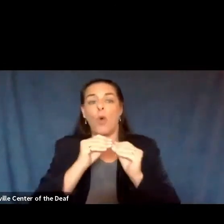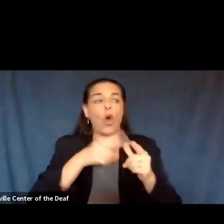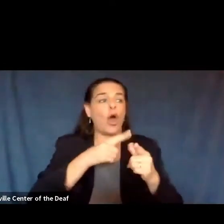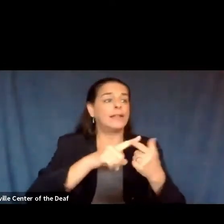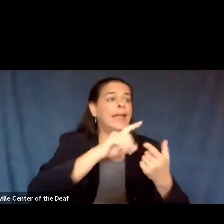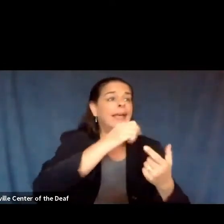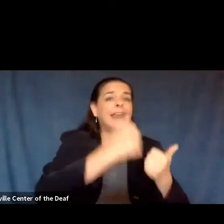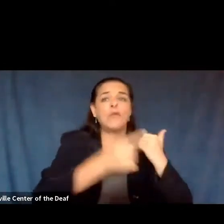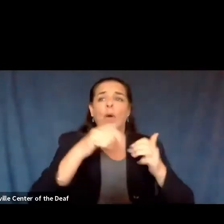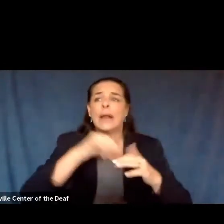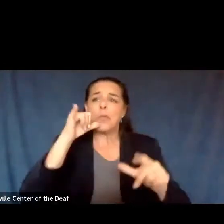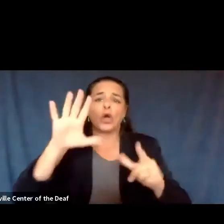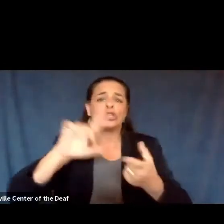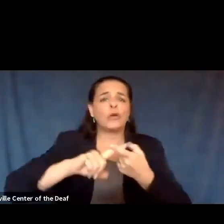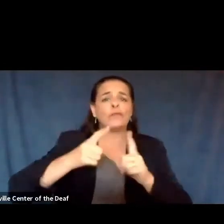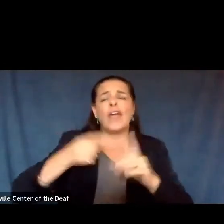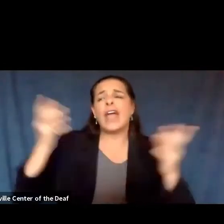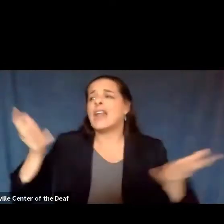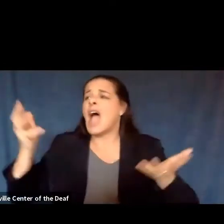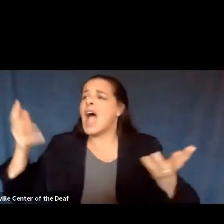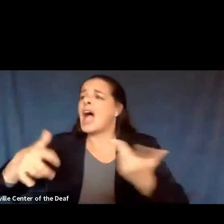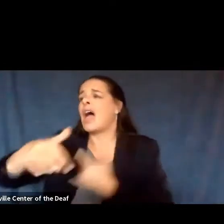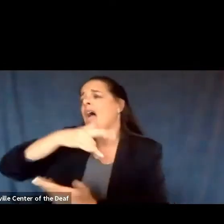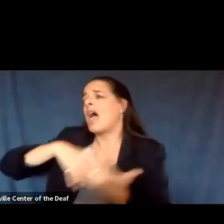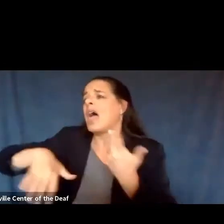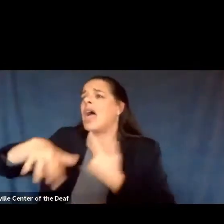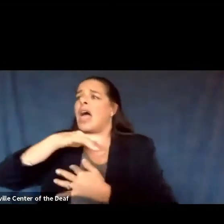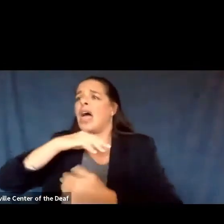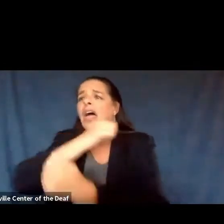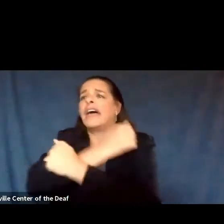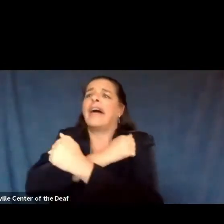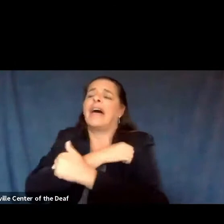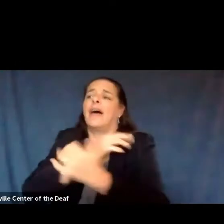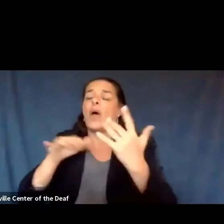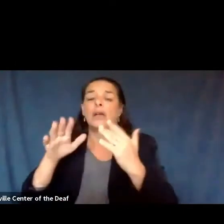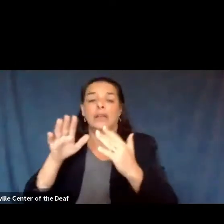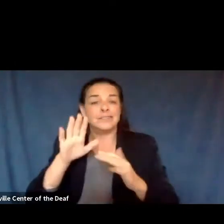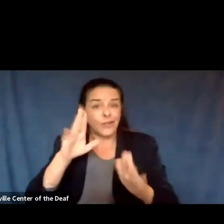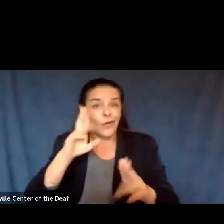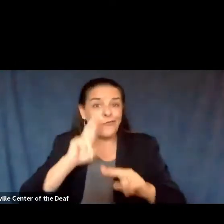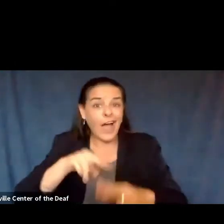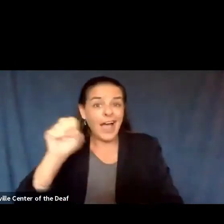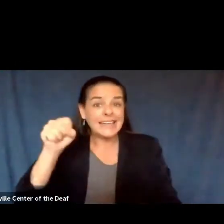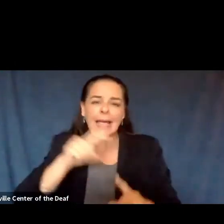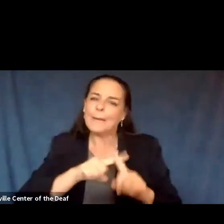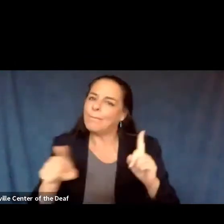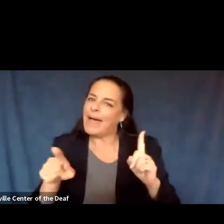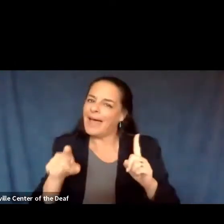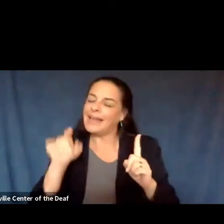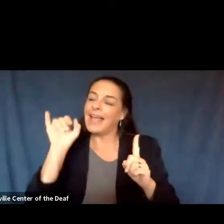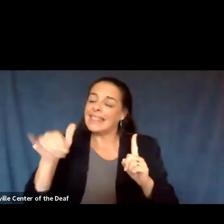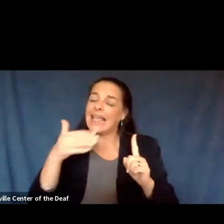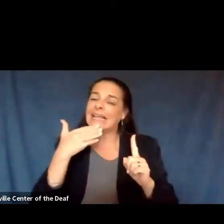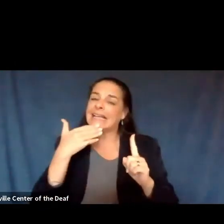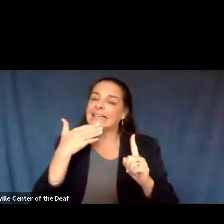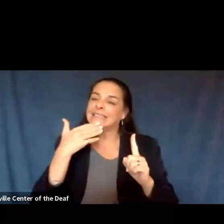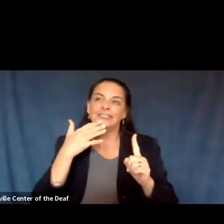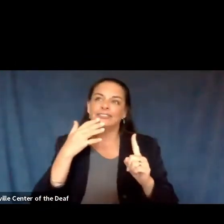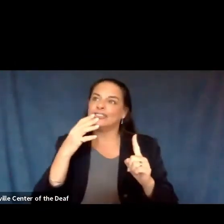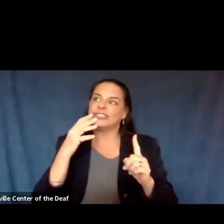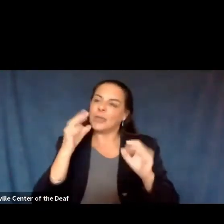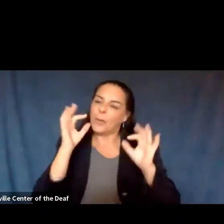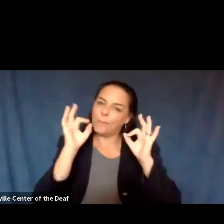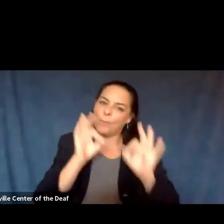and you're chit-chatting and doing all that social stuff. That's great fun, but it's just the opportunity COVID needs to come in and cause an